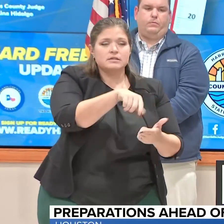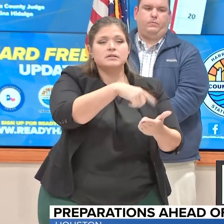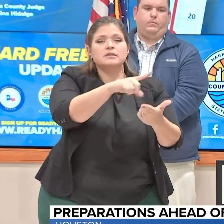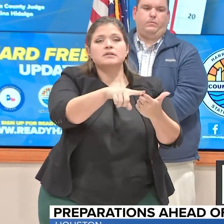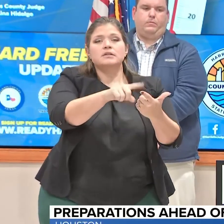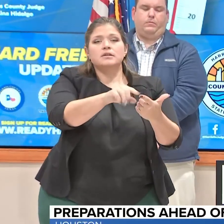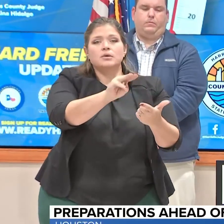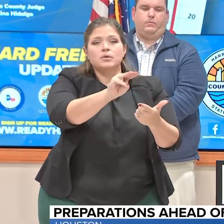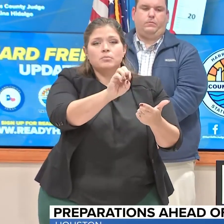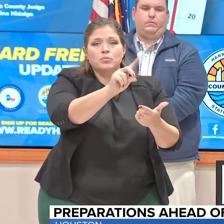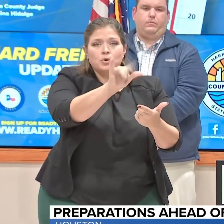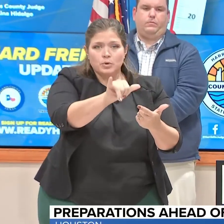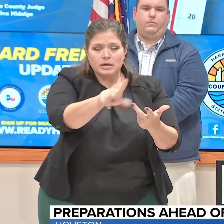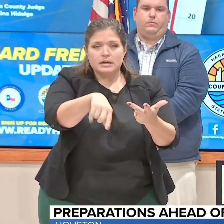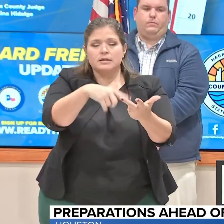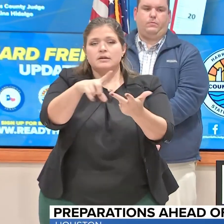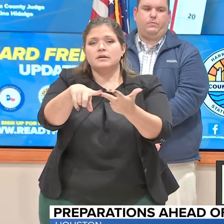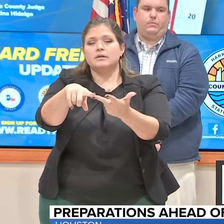Moody Community Center,